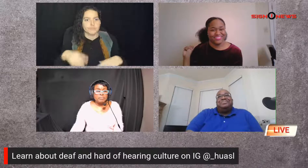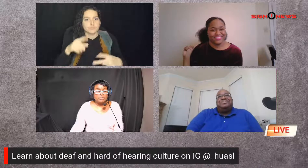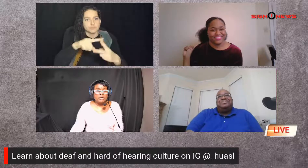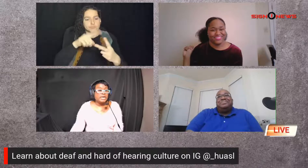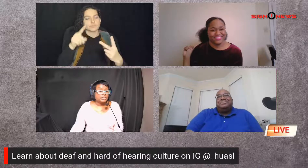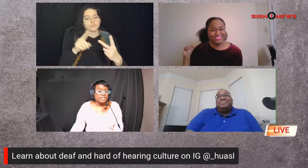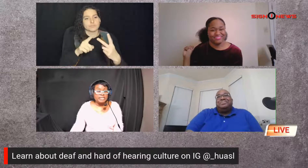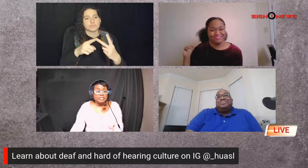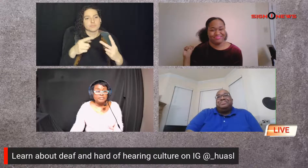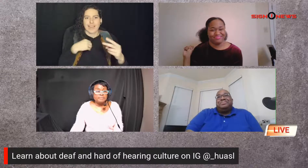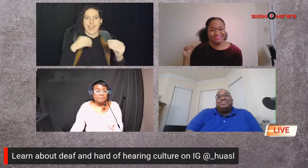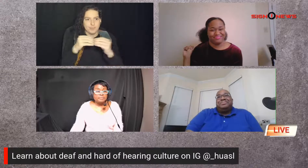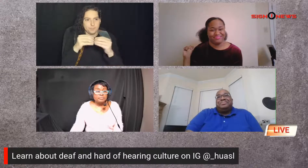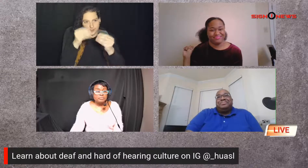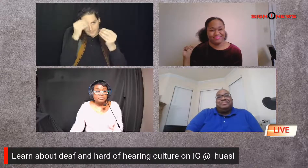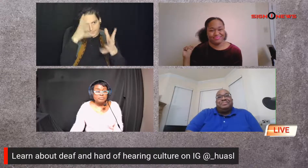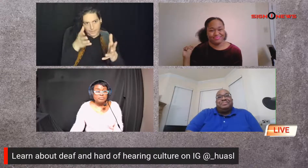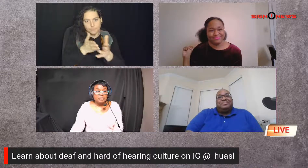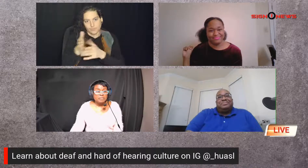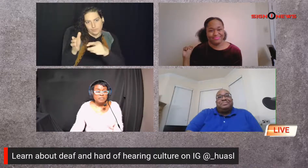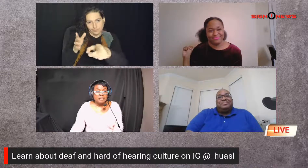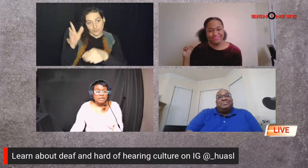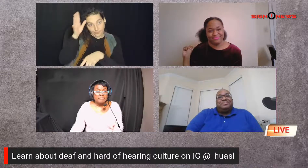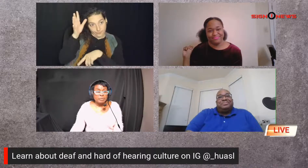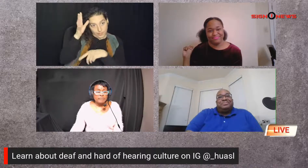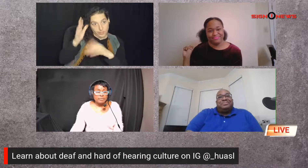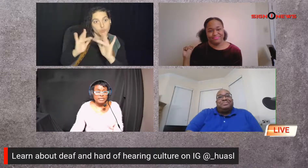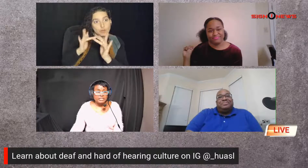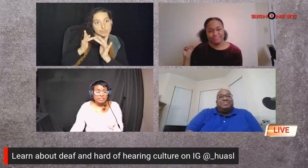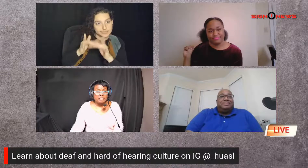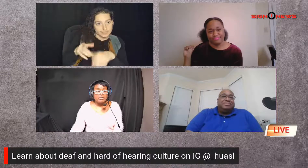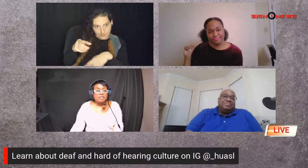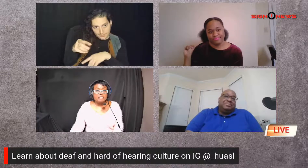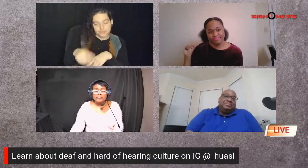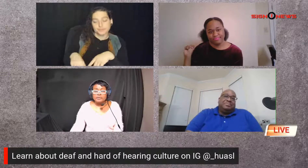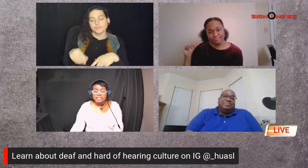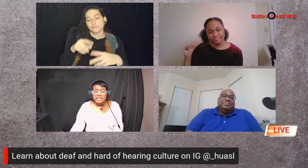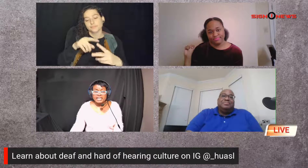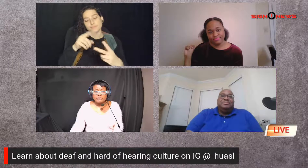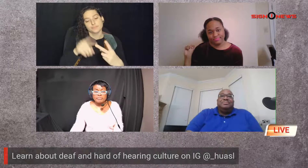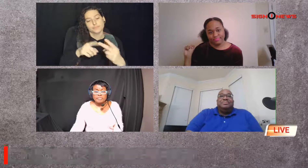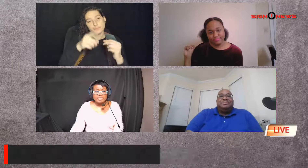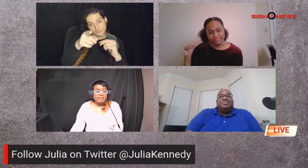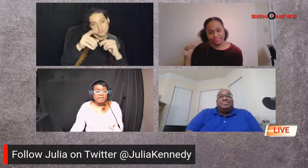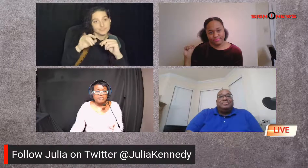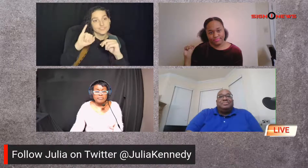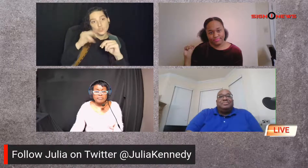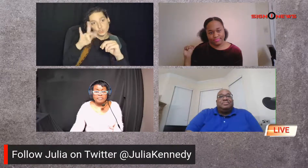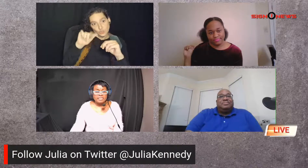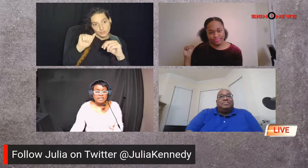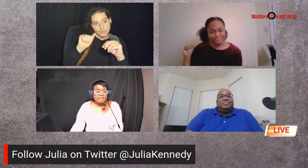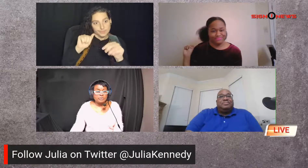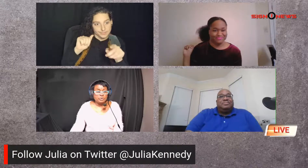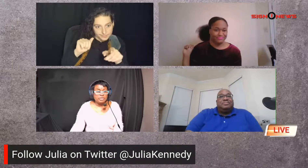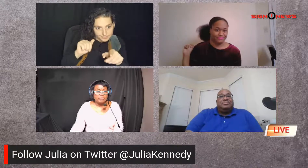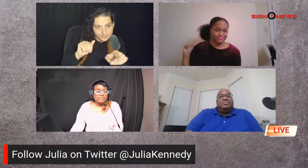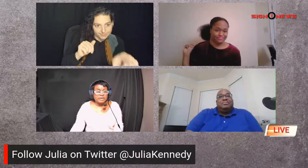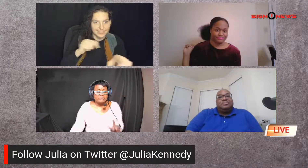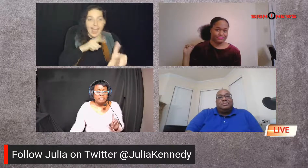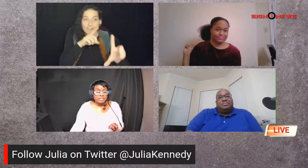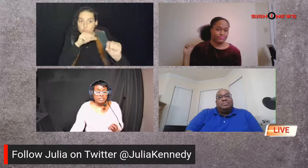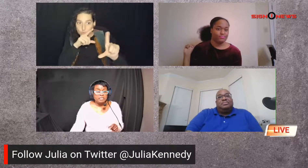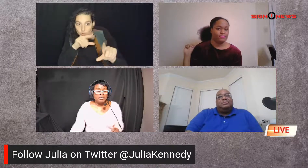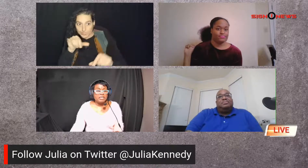to learn more on education. For more information, for the dad's website, Julia